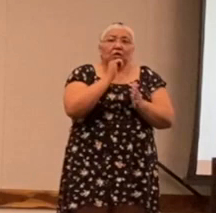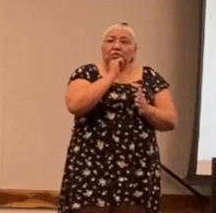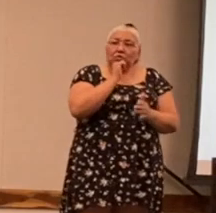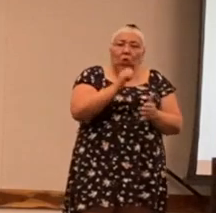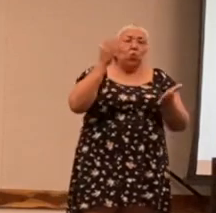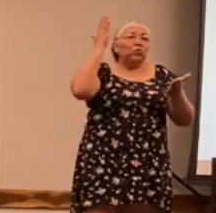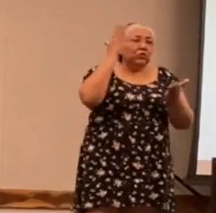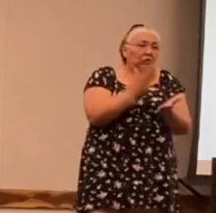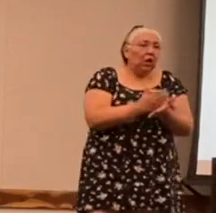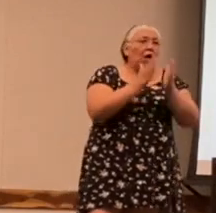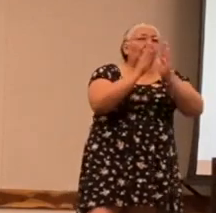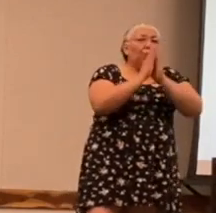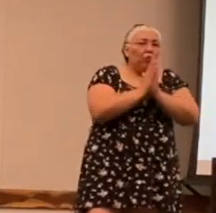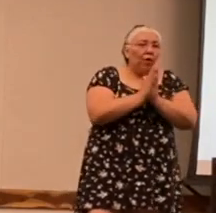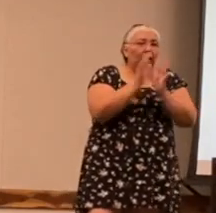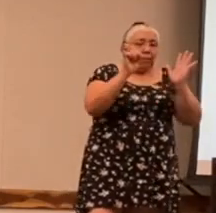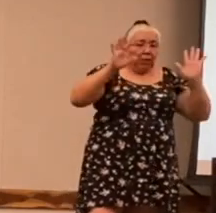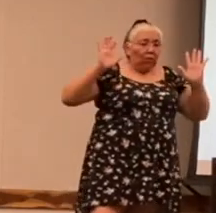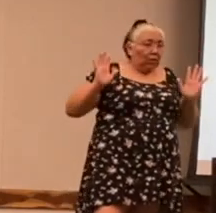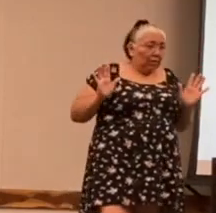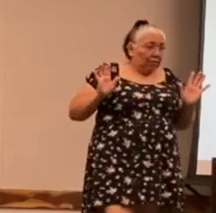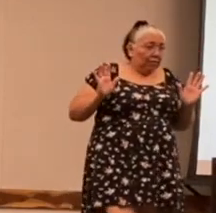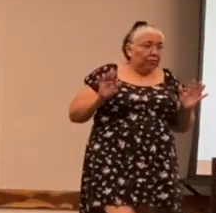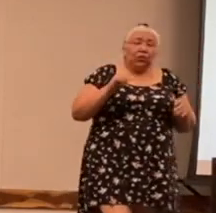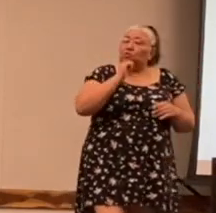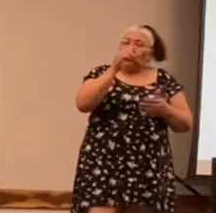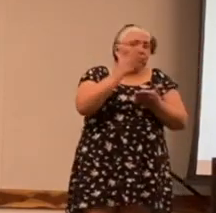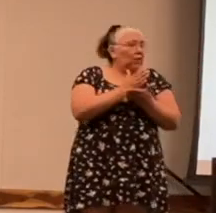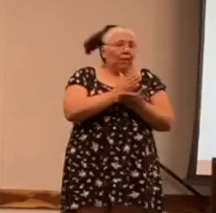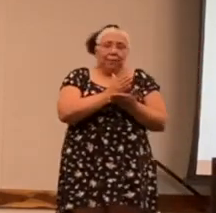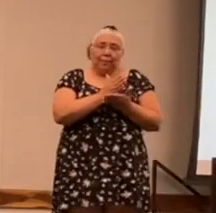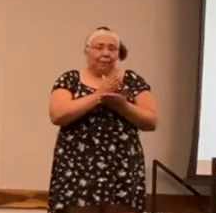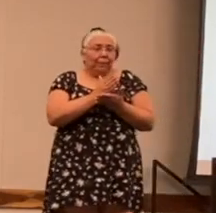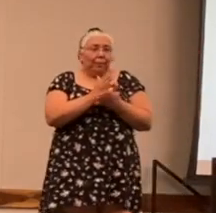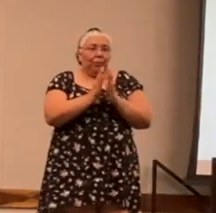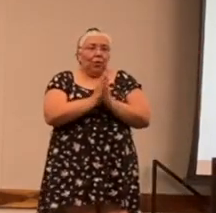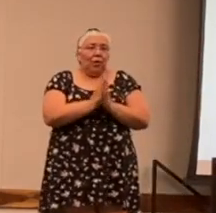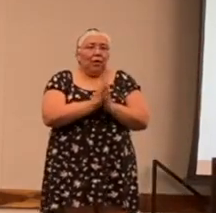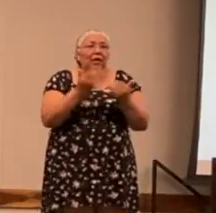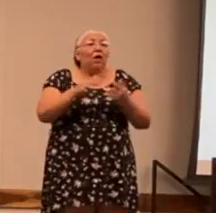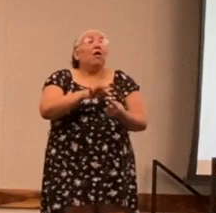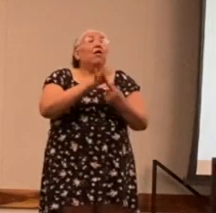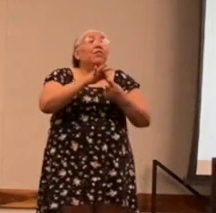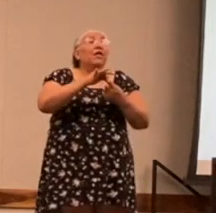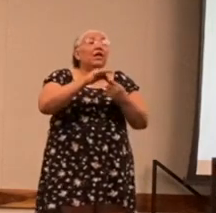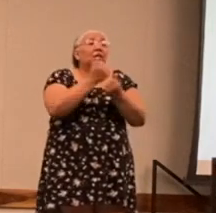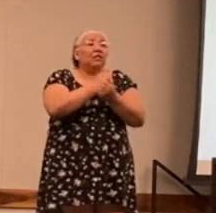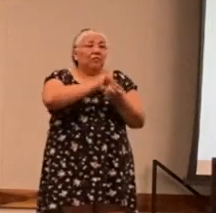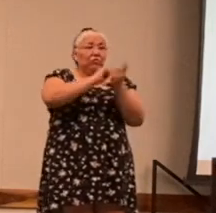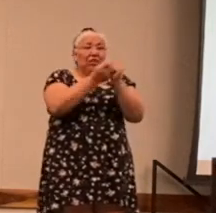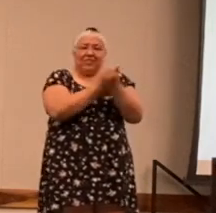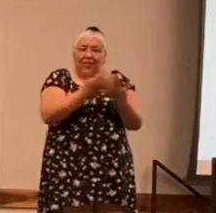stop praying. Period. You don't stop praying. See, authentic love changes everything.